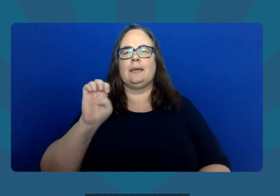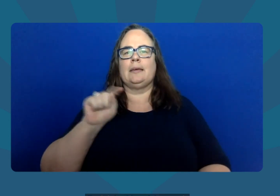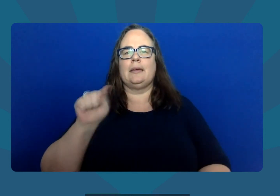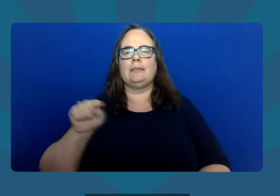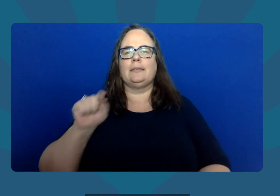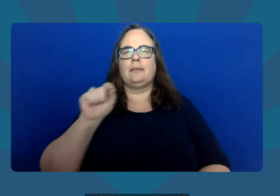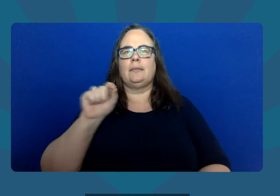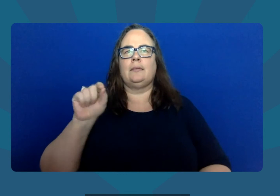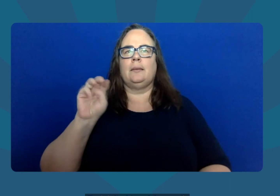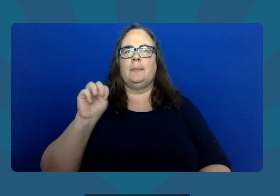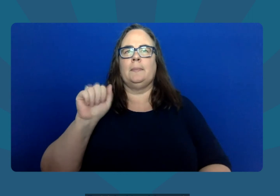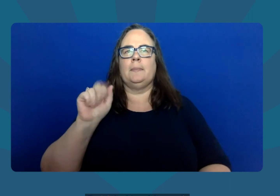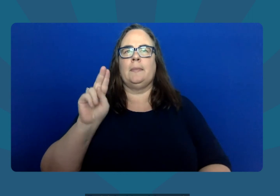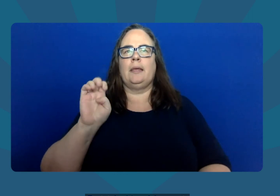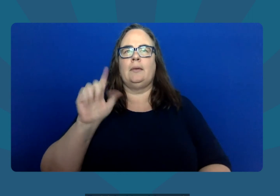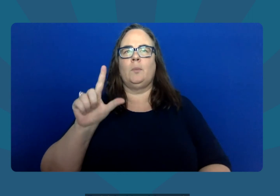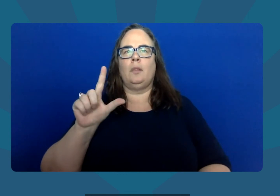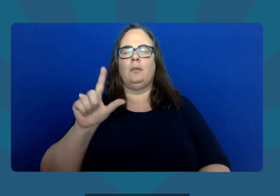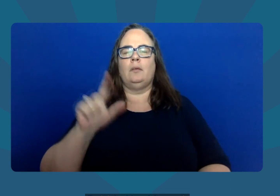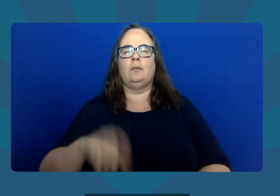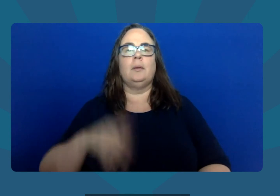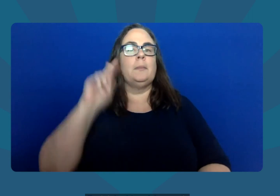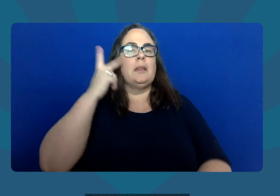Debbie Nez Manuel,